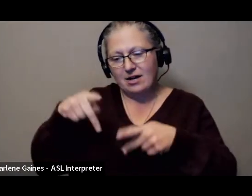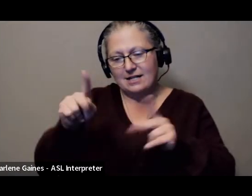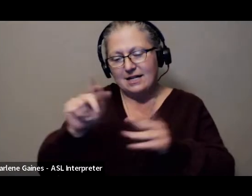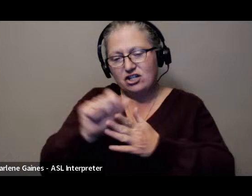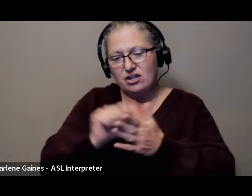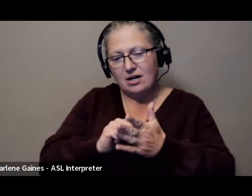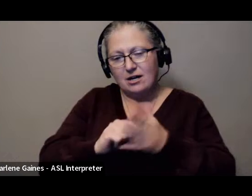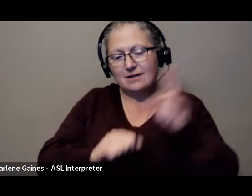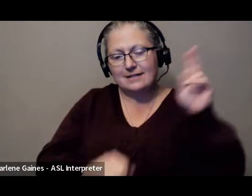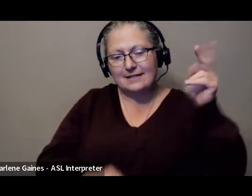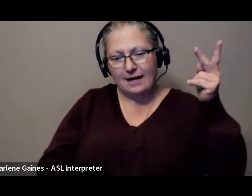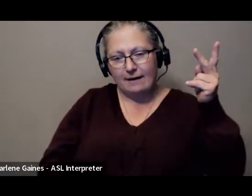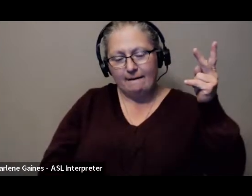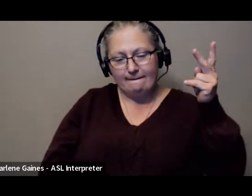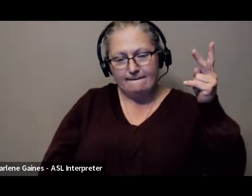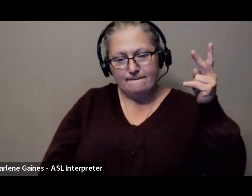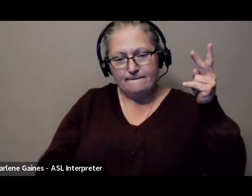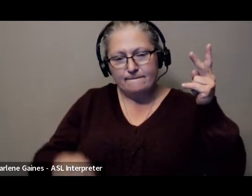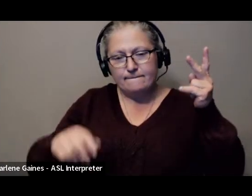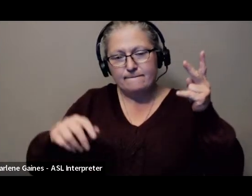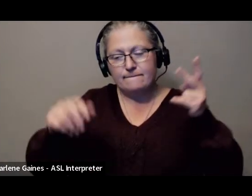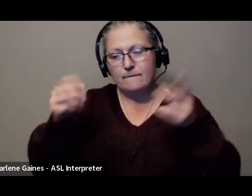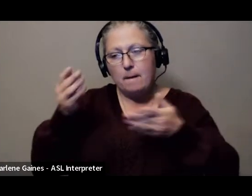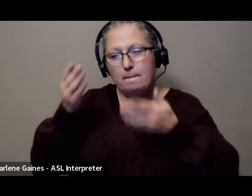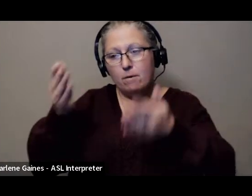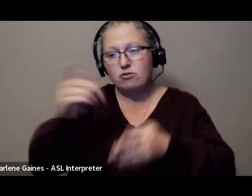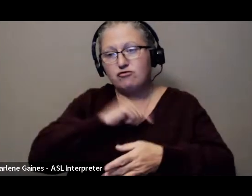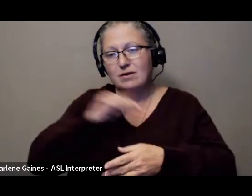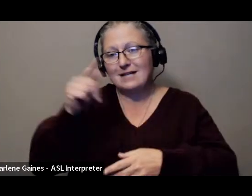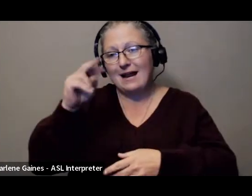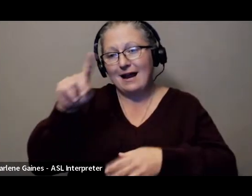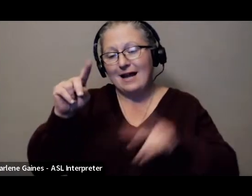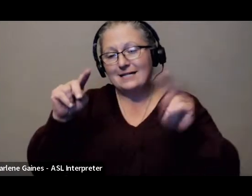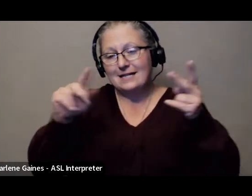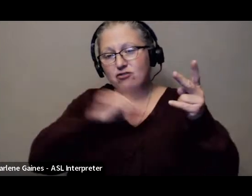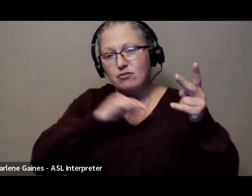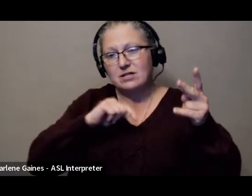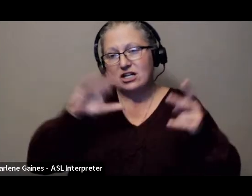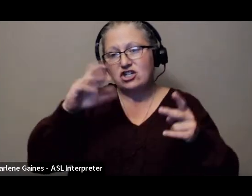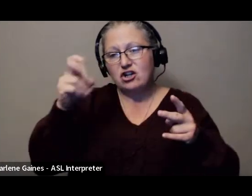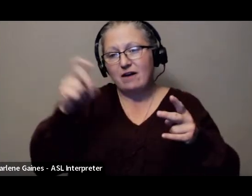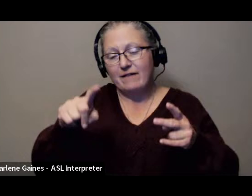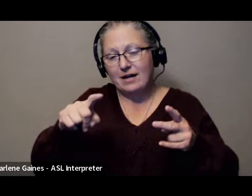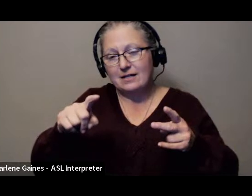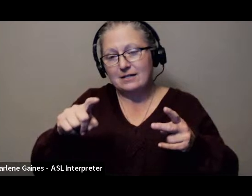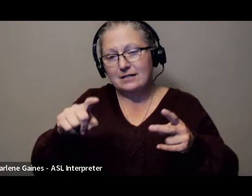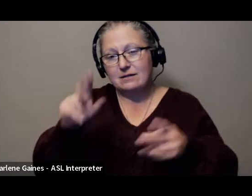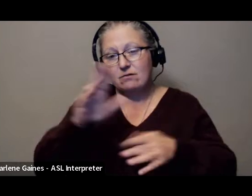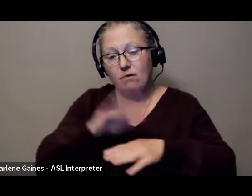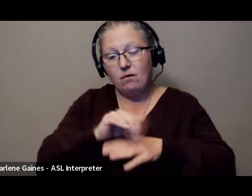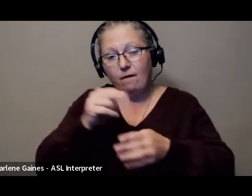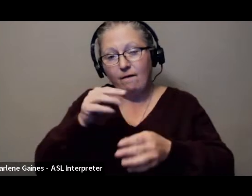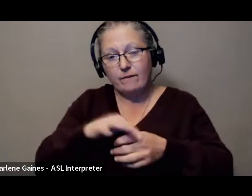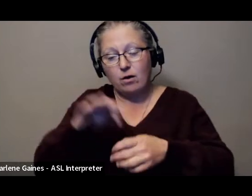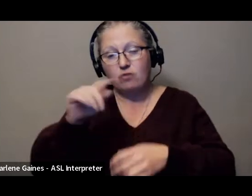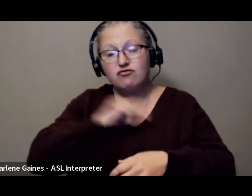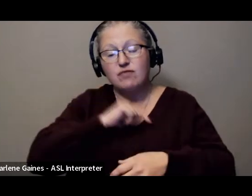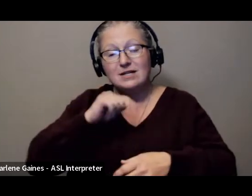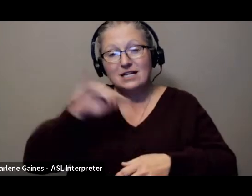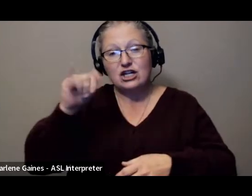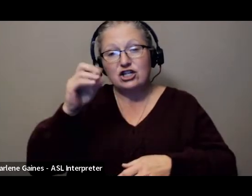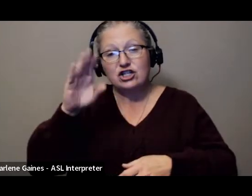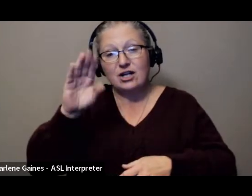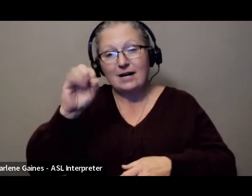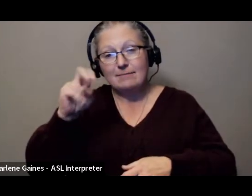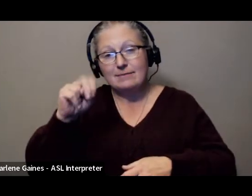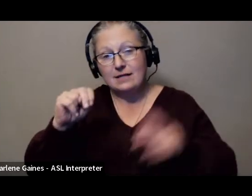agenda. I'll Thank second that. Motion by trustee Land, second by trustee Chavez. Roll call vote. Trustee Jacobson, how do